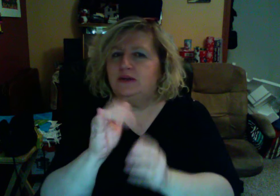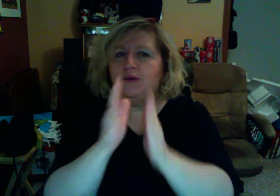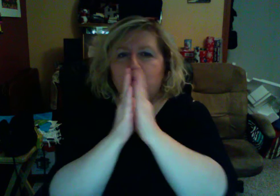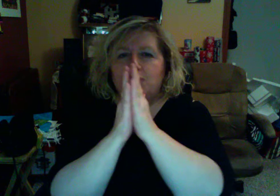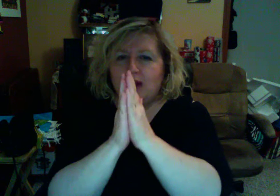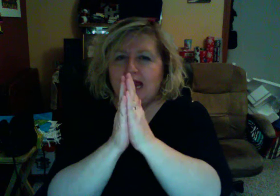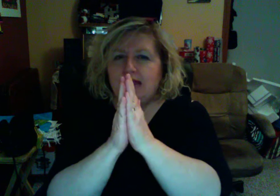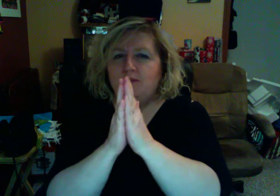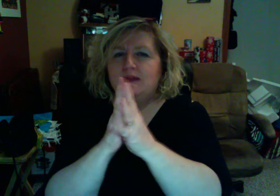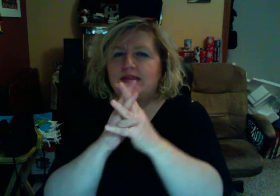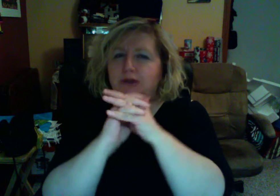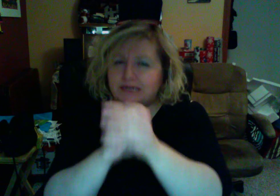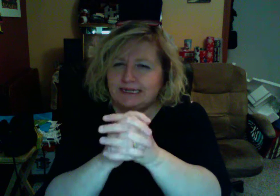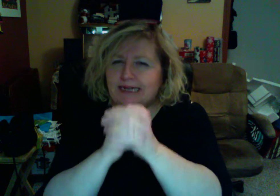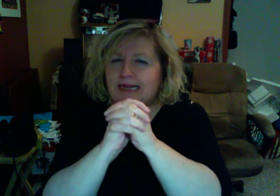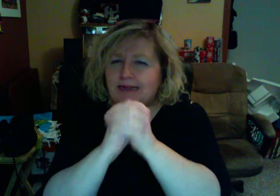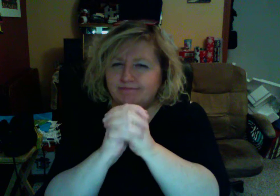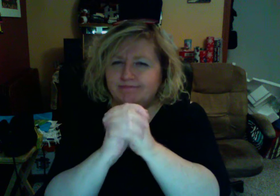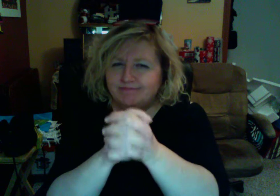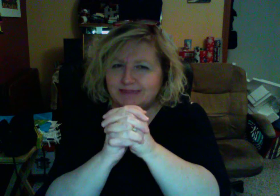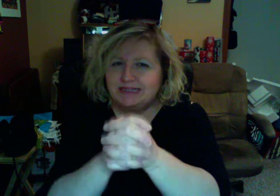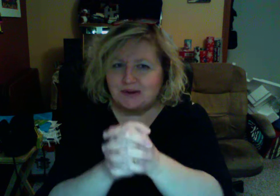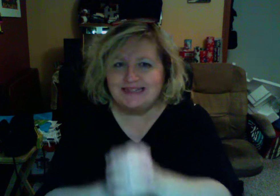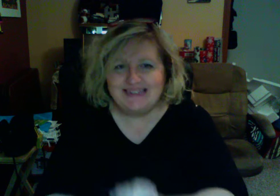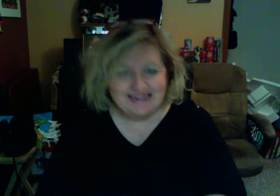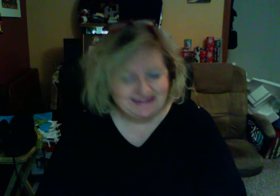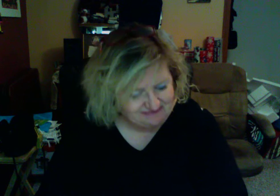Also, praying with interceding is wrestling.